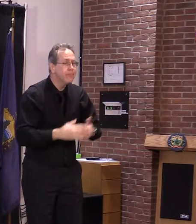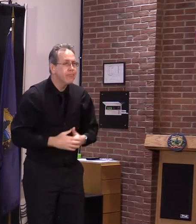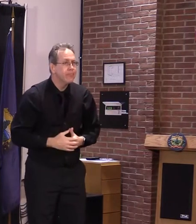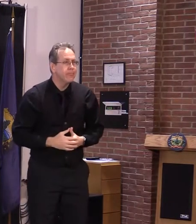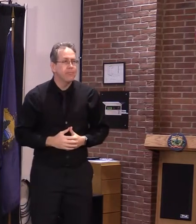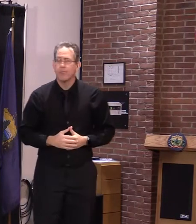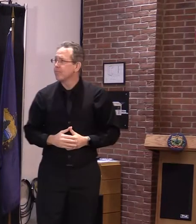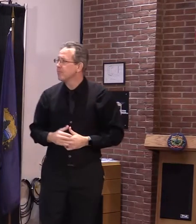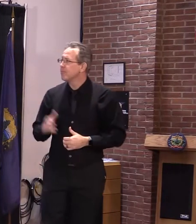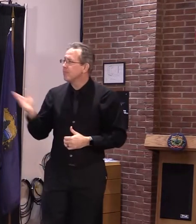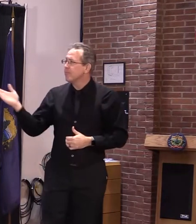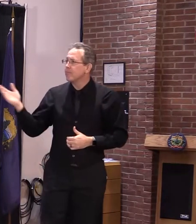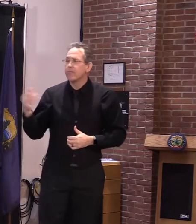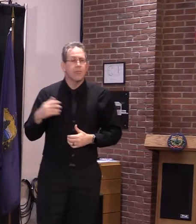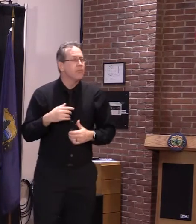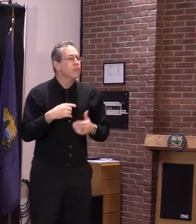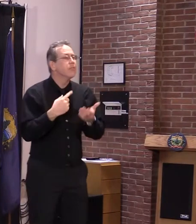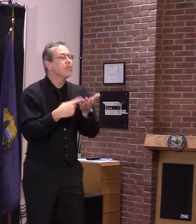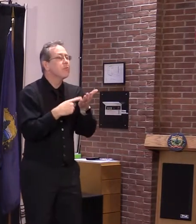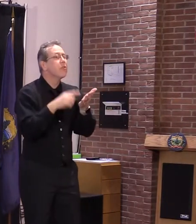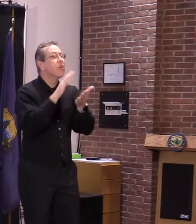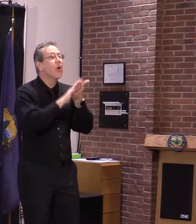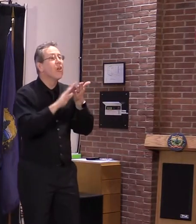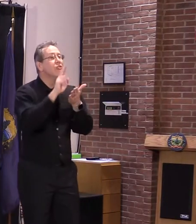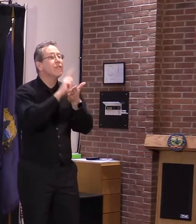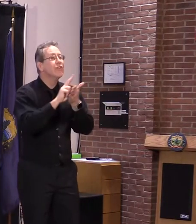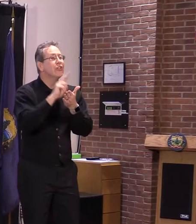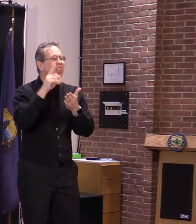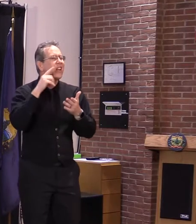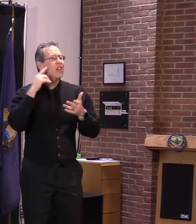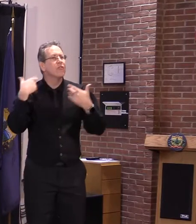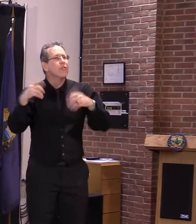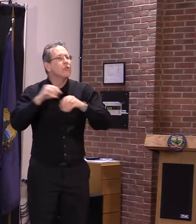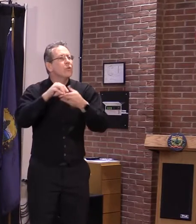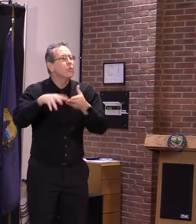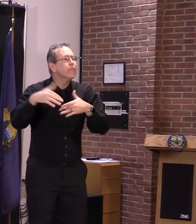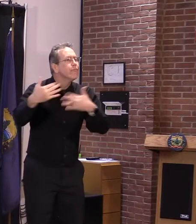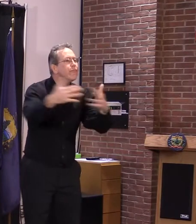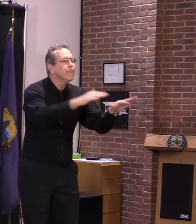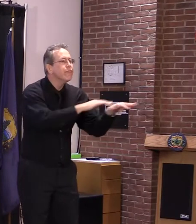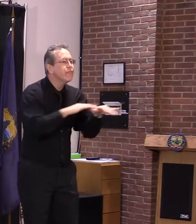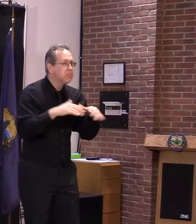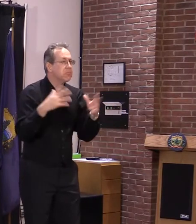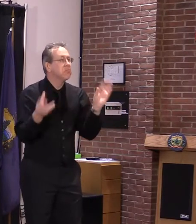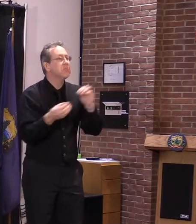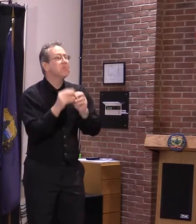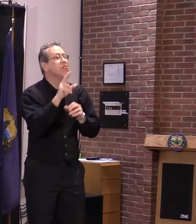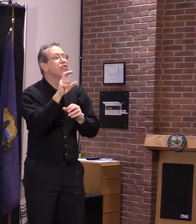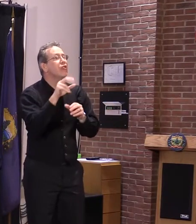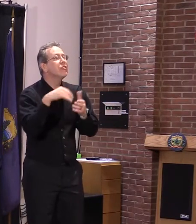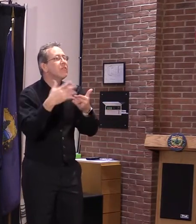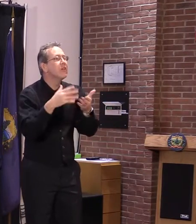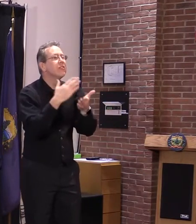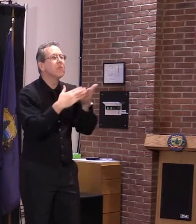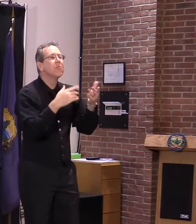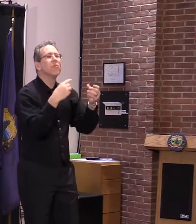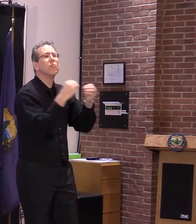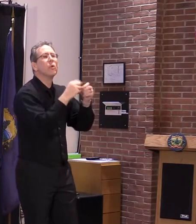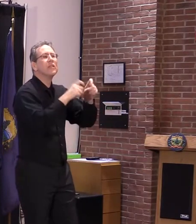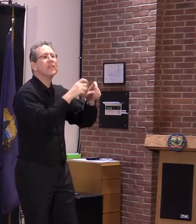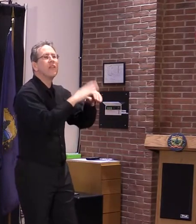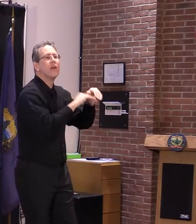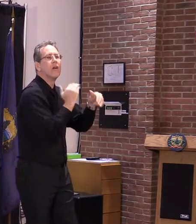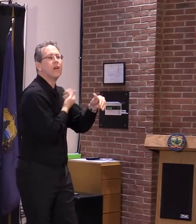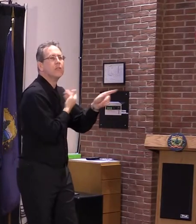fewer cases on campus this week, although over 300 cases, but that was when colleges were doing significantly more testing as well,